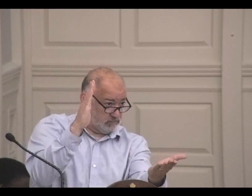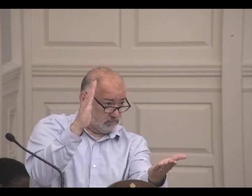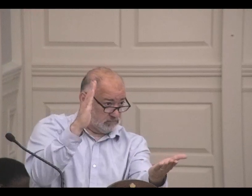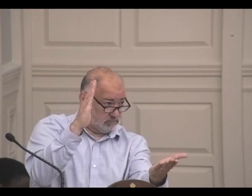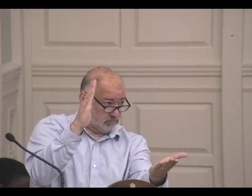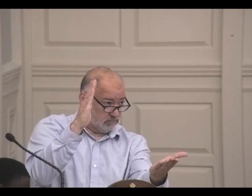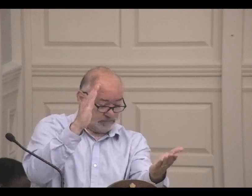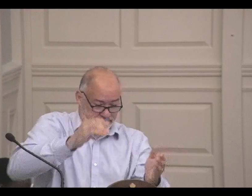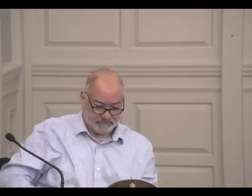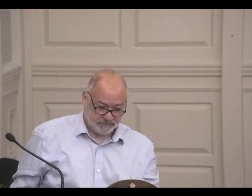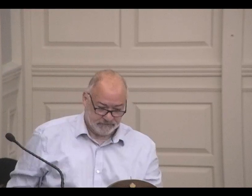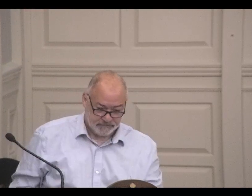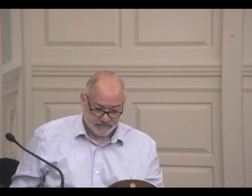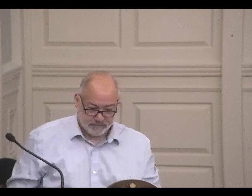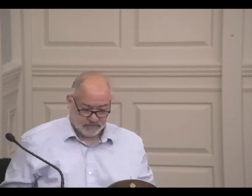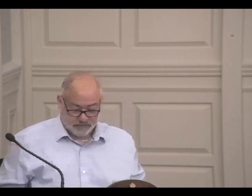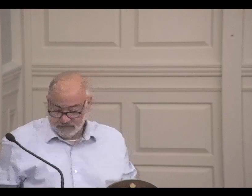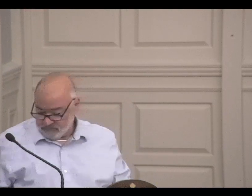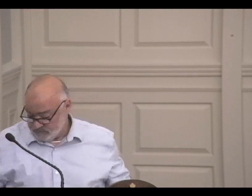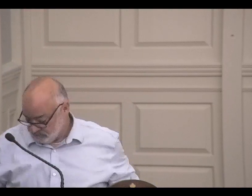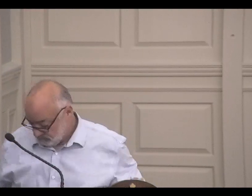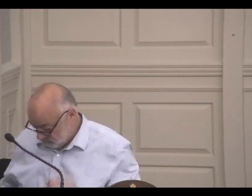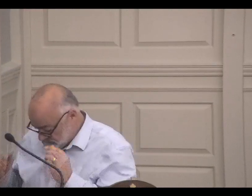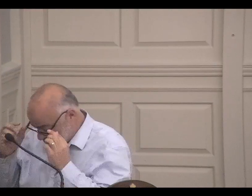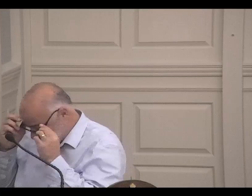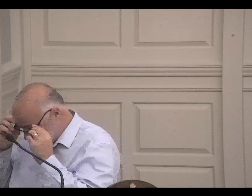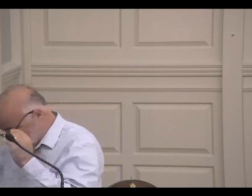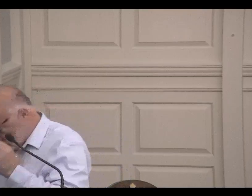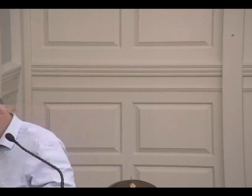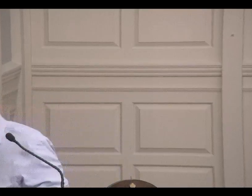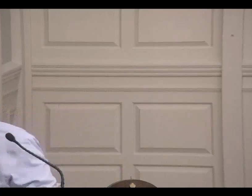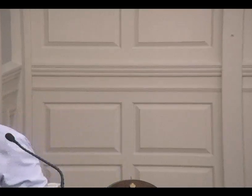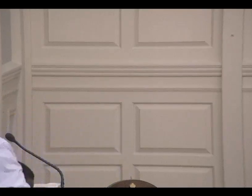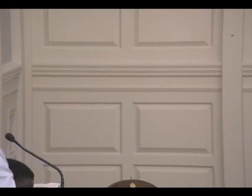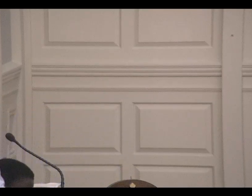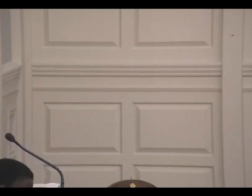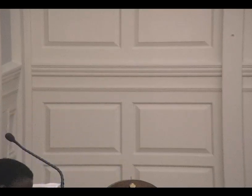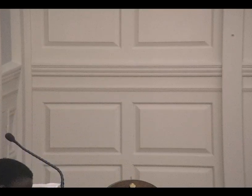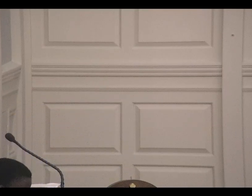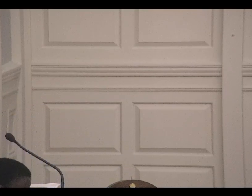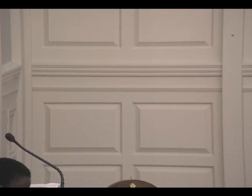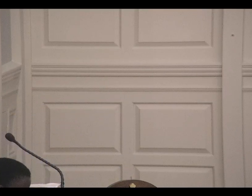God will take care of him. The word of the Lord. Thanks be to God.